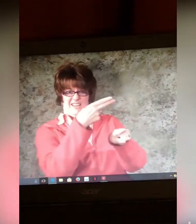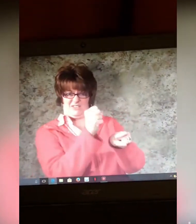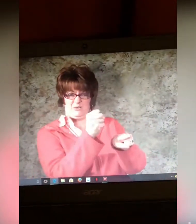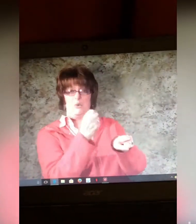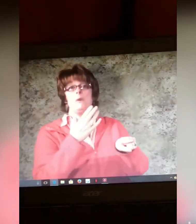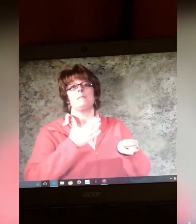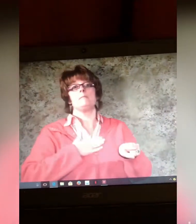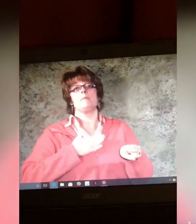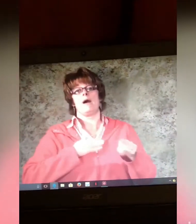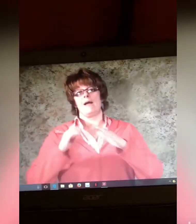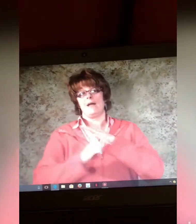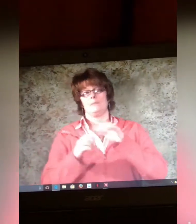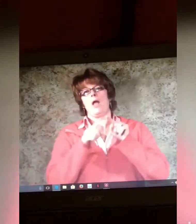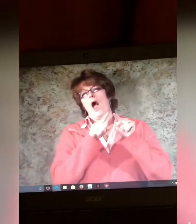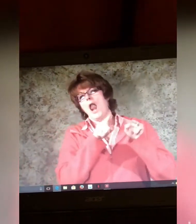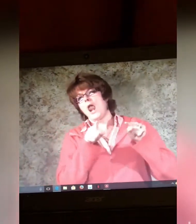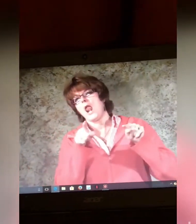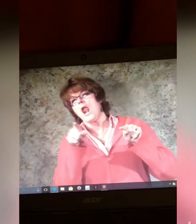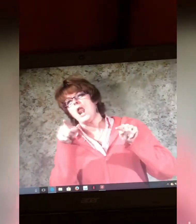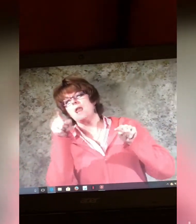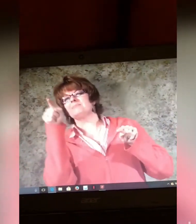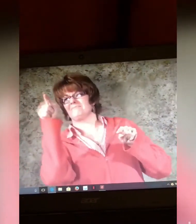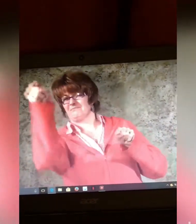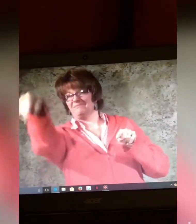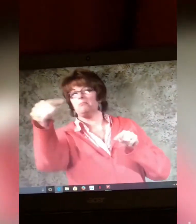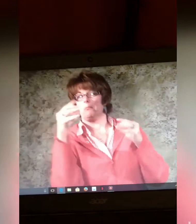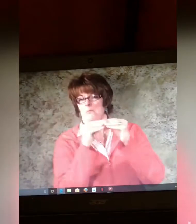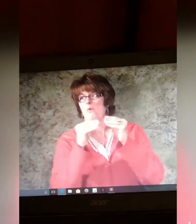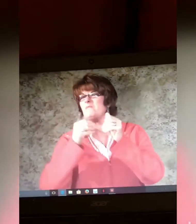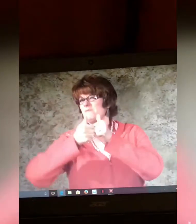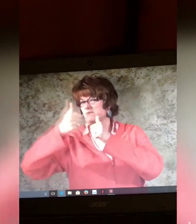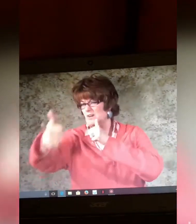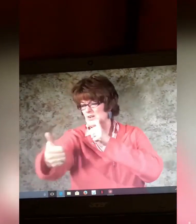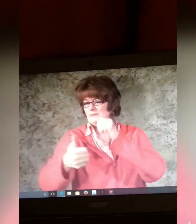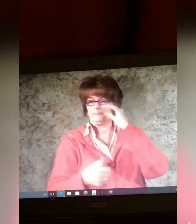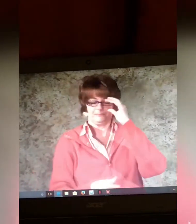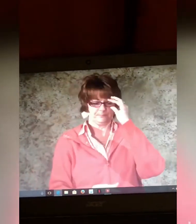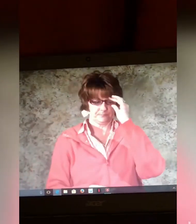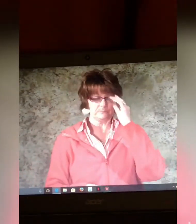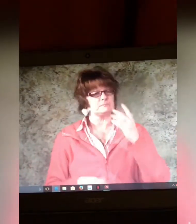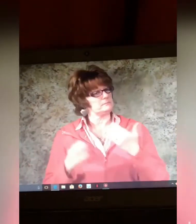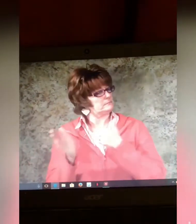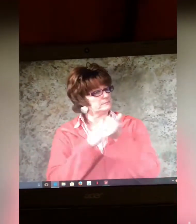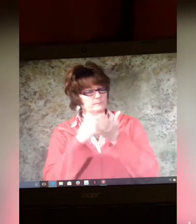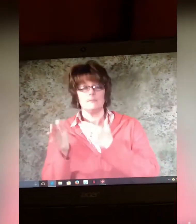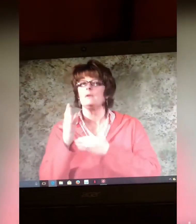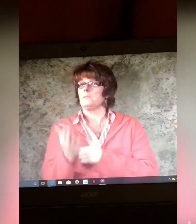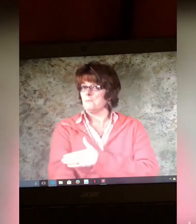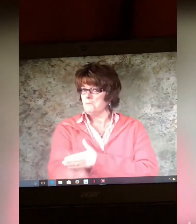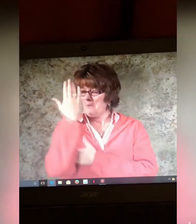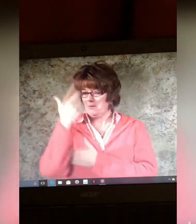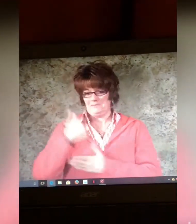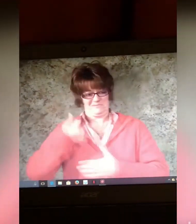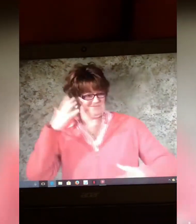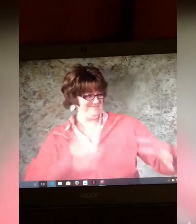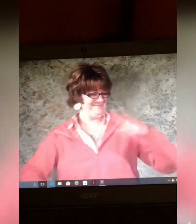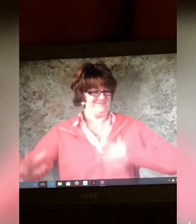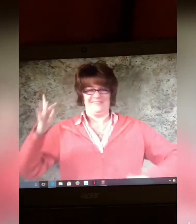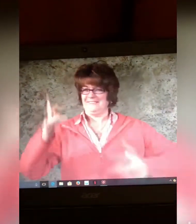their high school was a little bit closer to the house than ours, so mine was a farther walk. So anyway, that morning